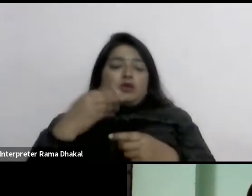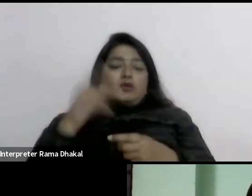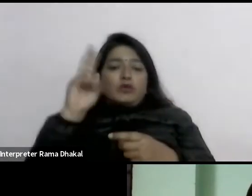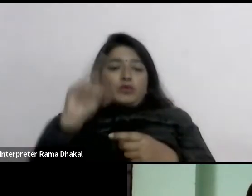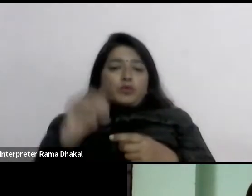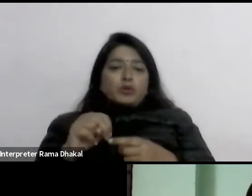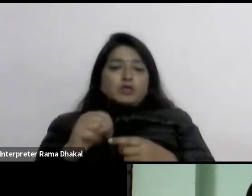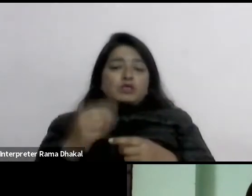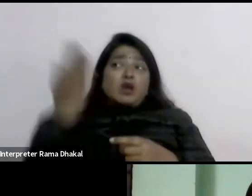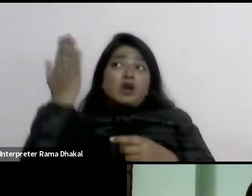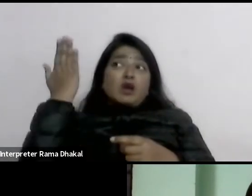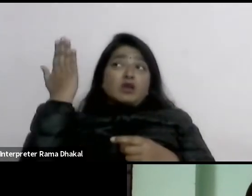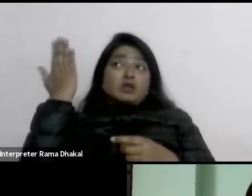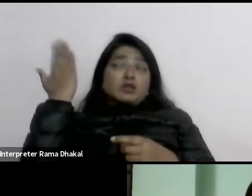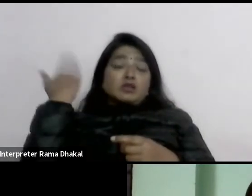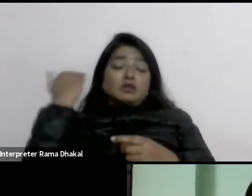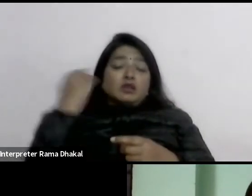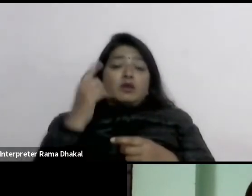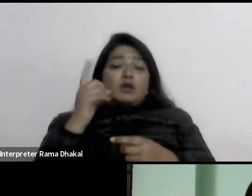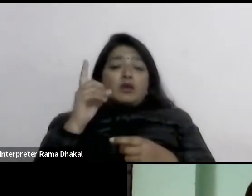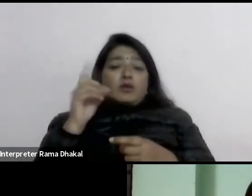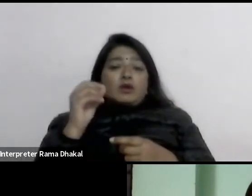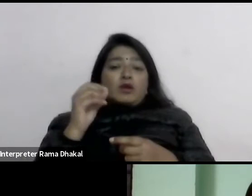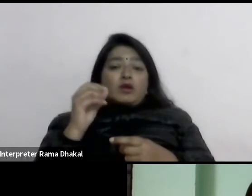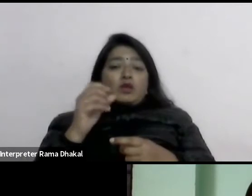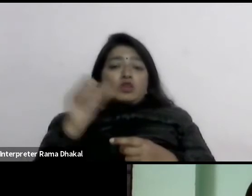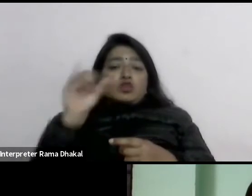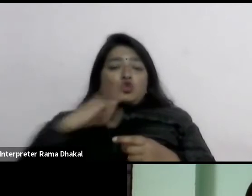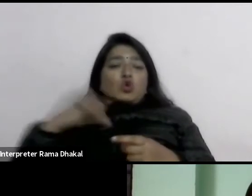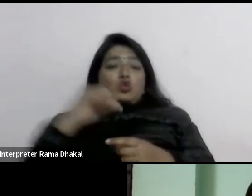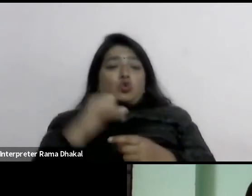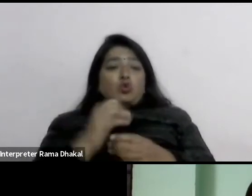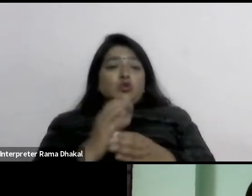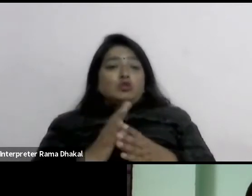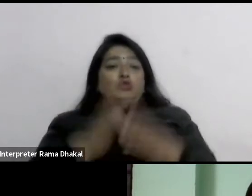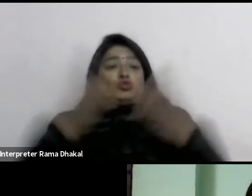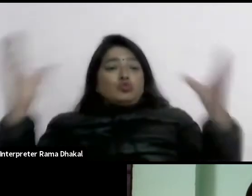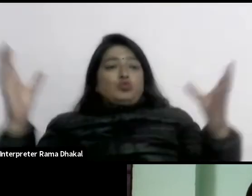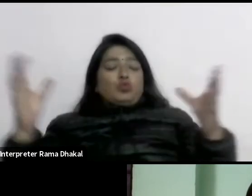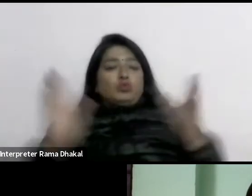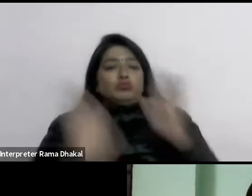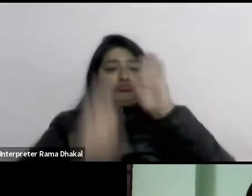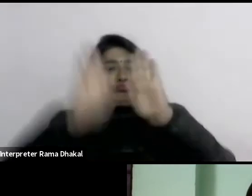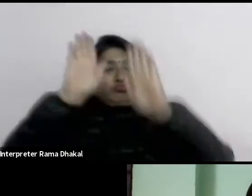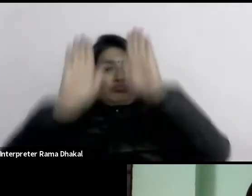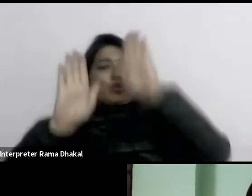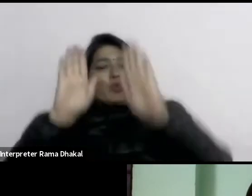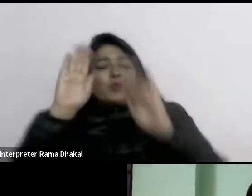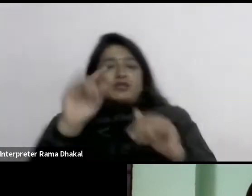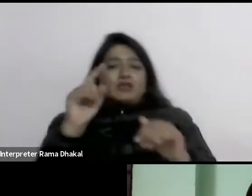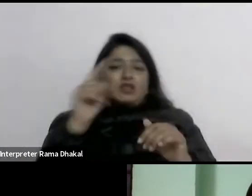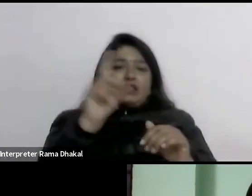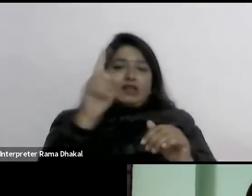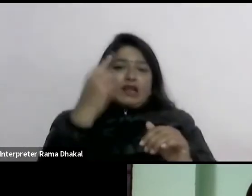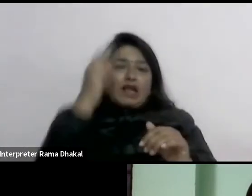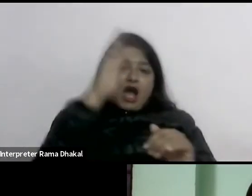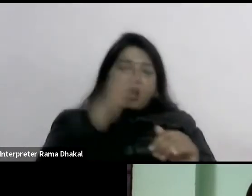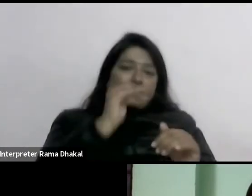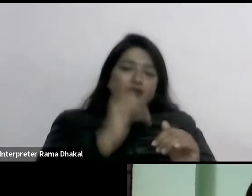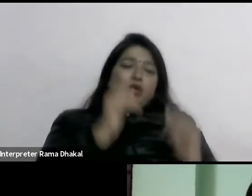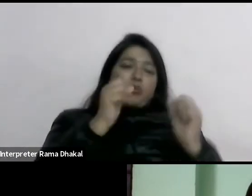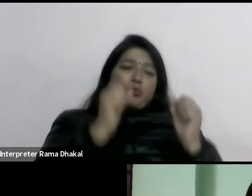century that people thought of majority rule and whoever thinks in the majority should win. Now we really work toward inclusivity